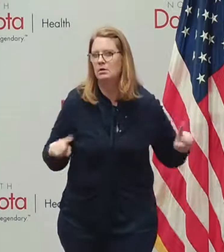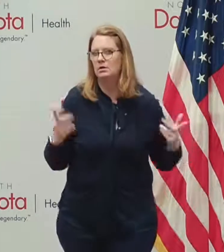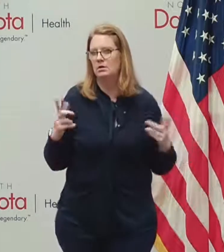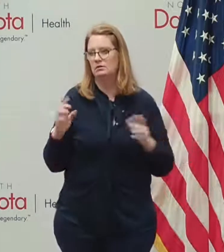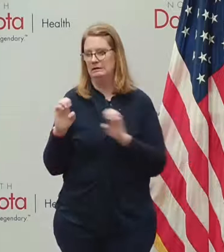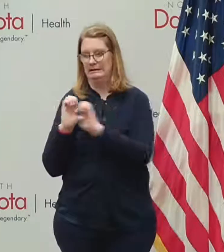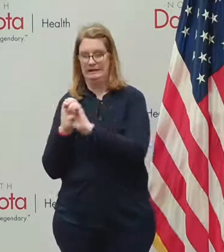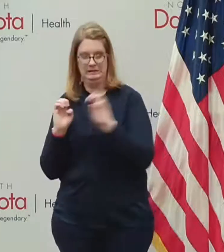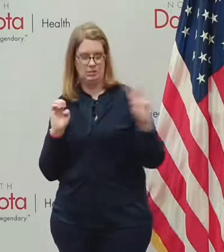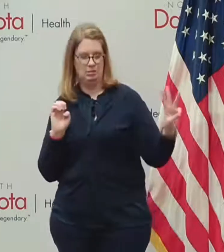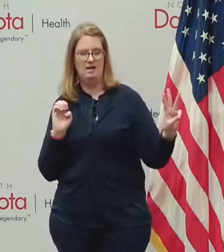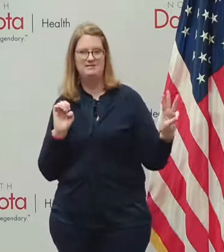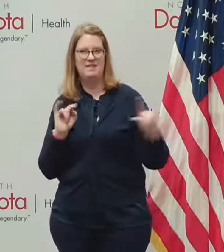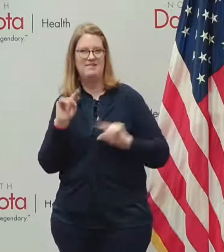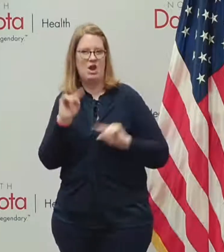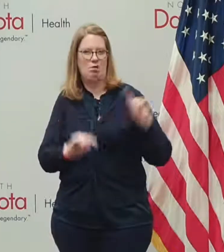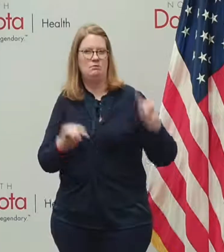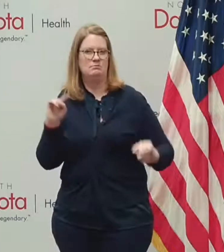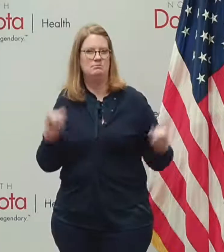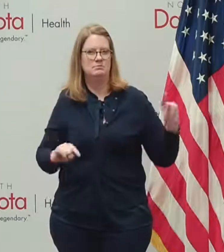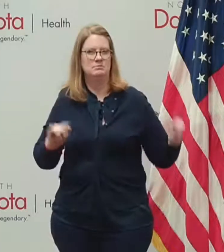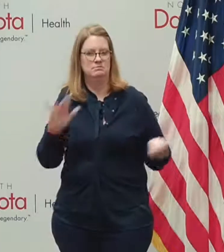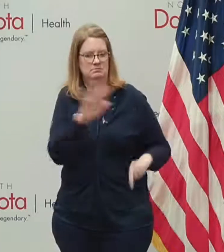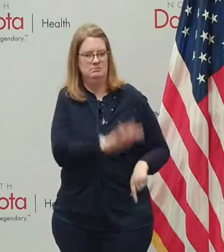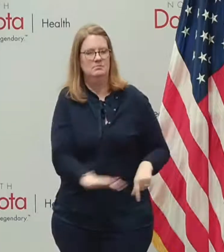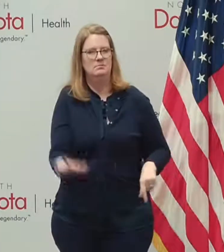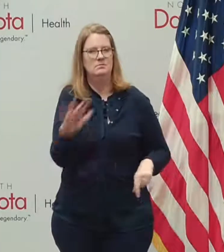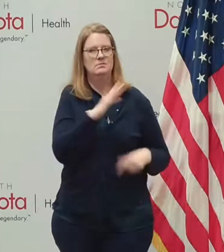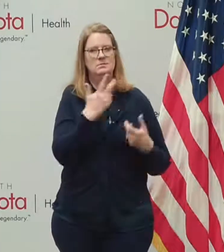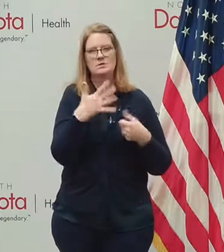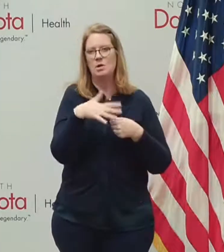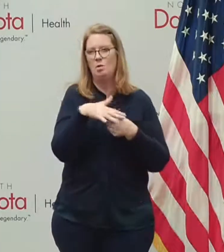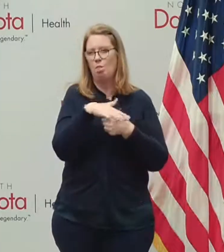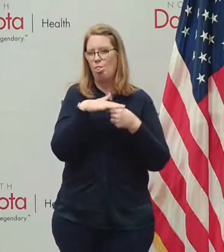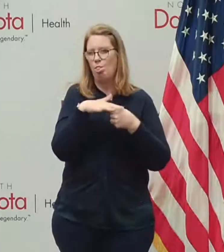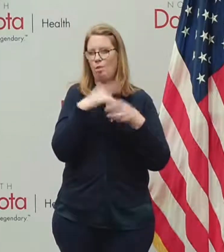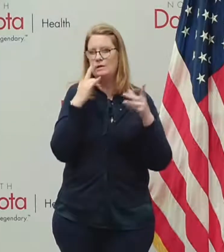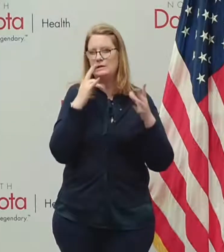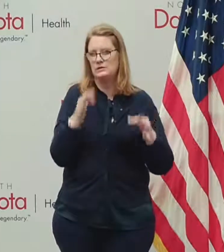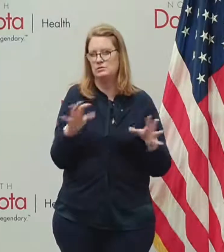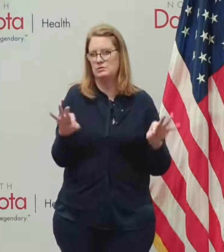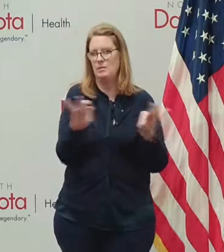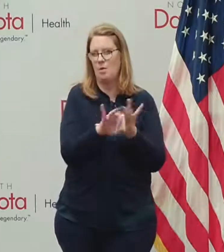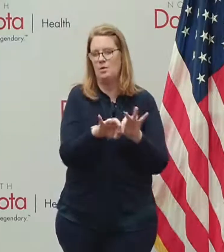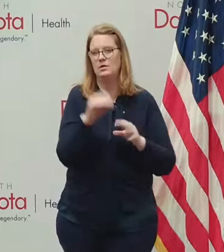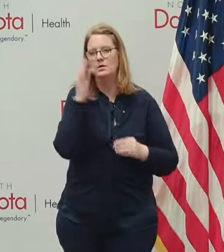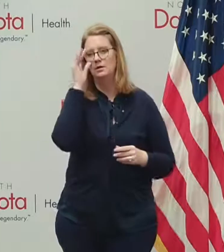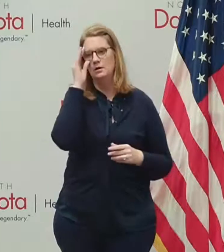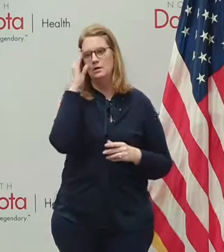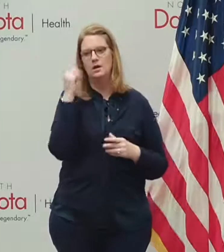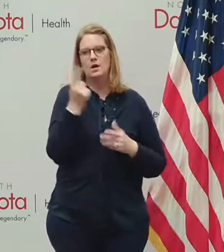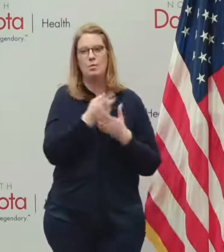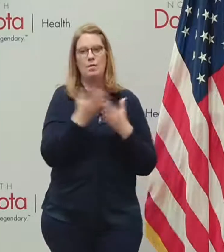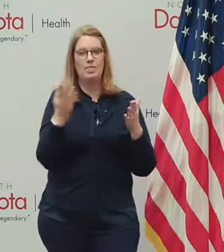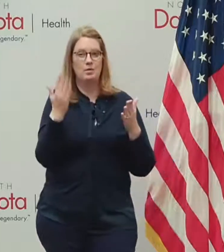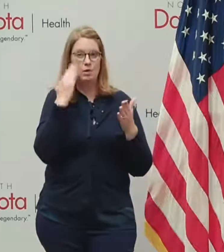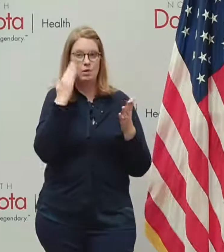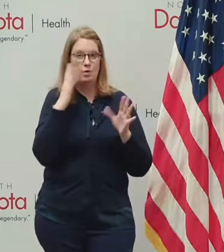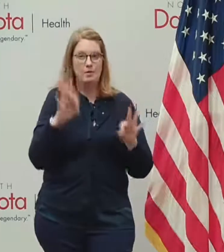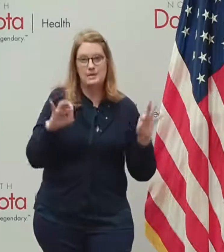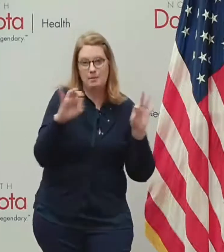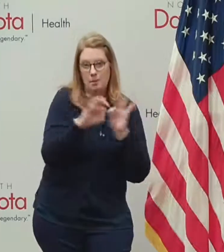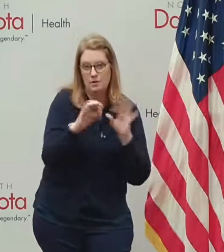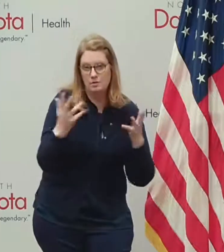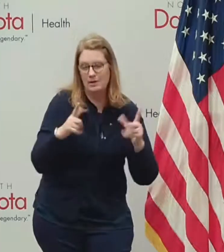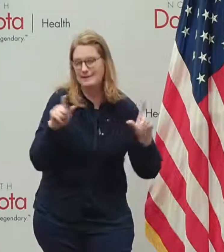west in our state. And so I think that's why, again, local decision making matters. But one thing we do know that works is testing. And while